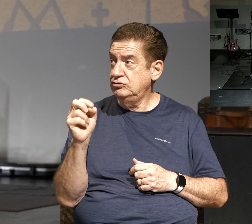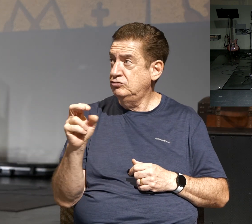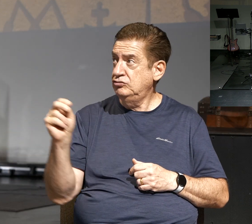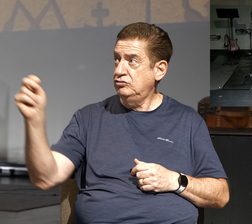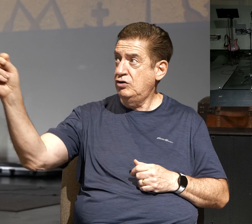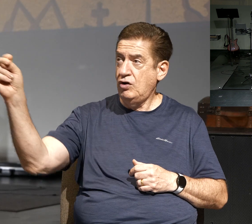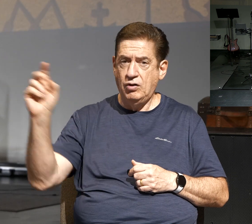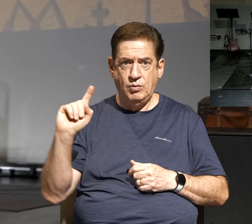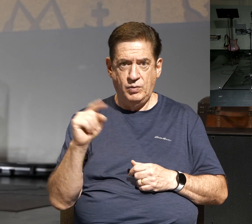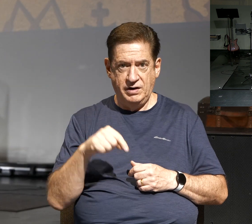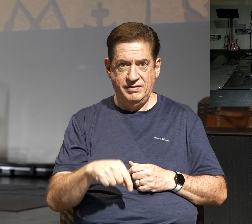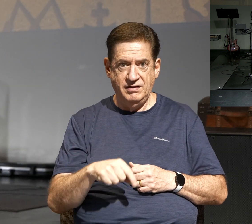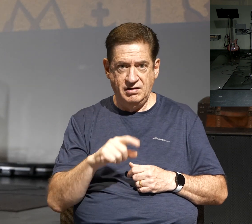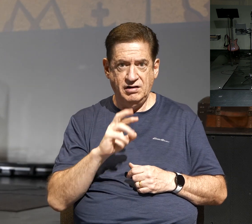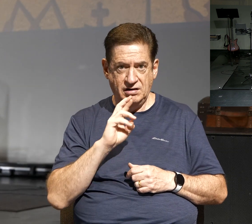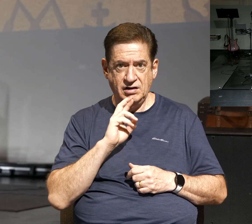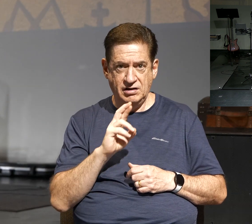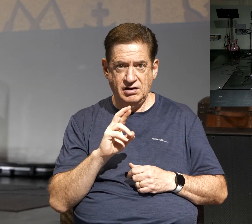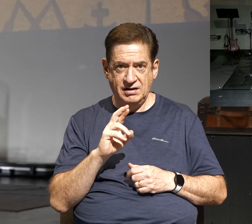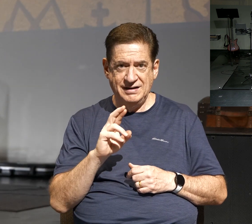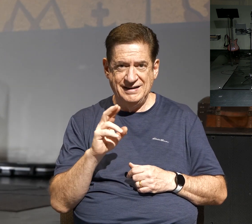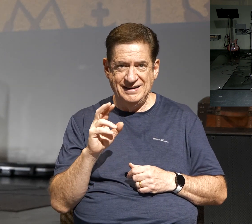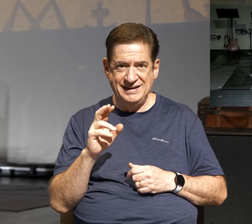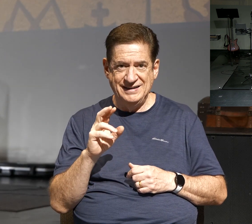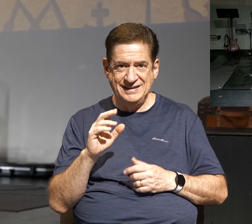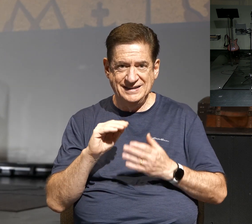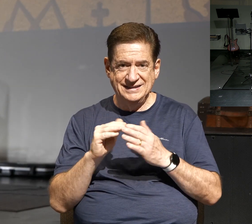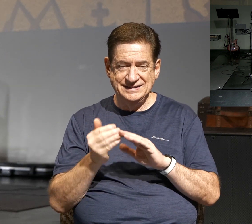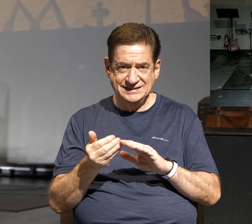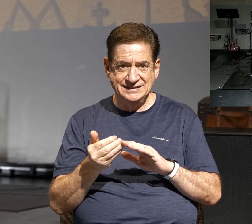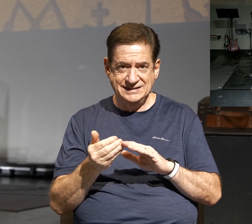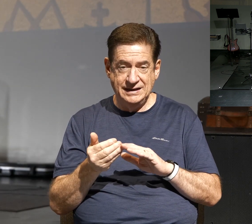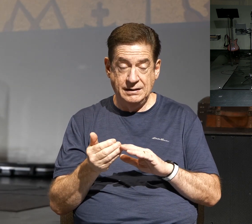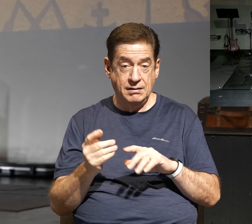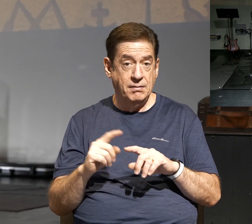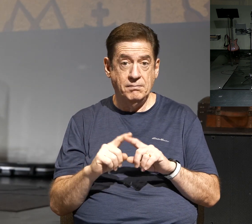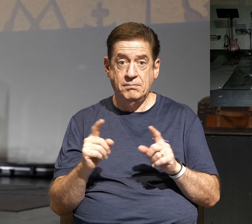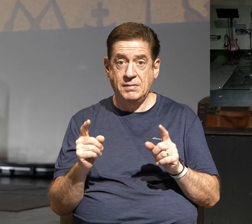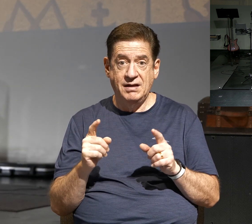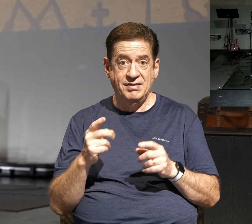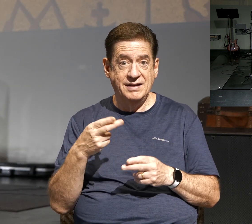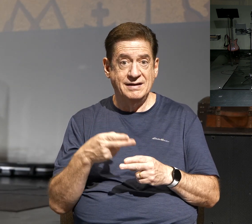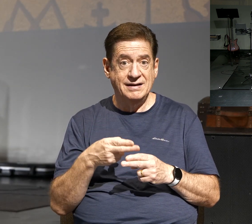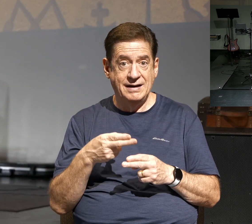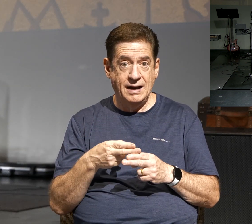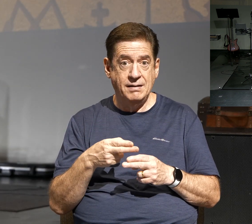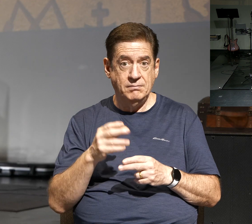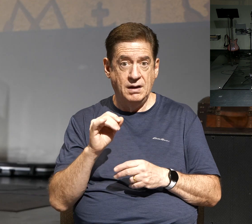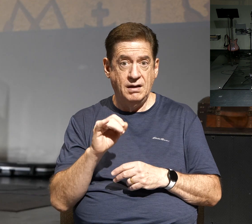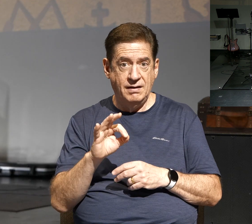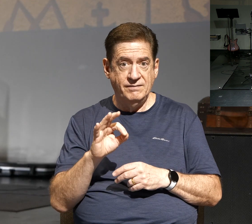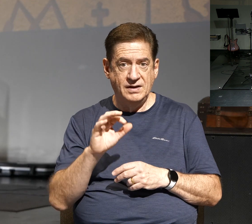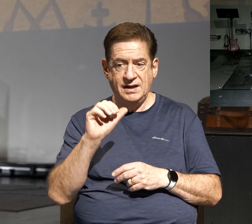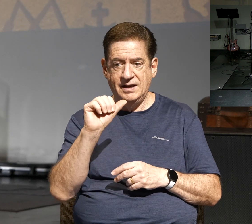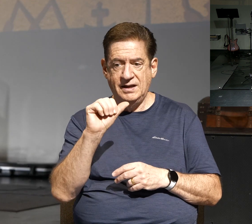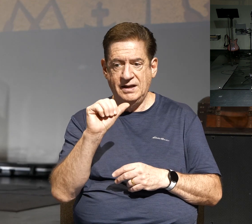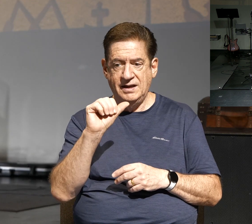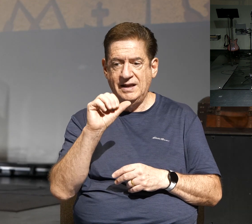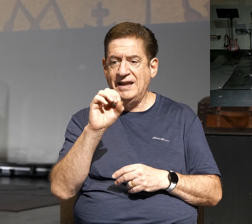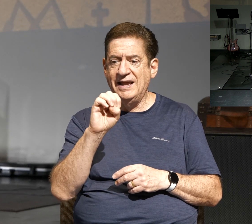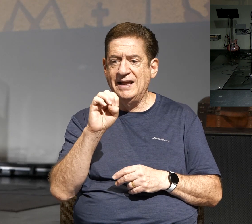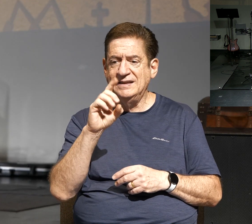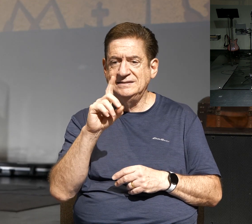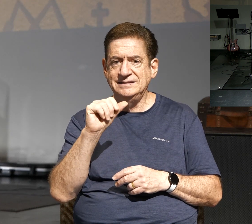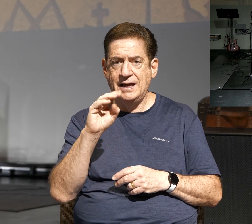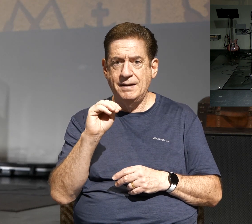north from where they are, in a city by the name of Adam.